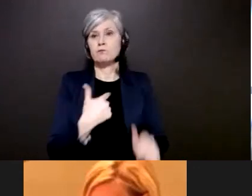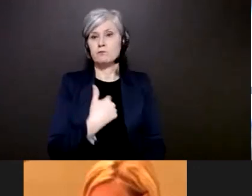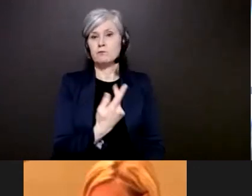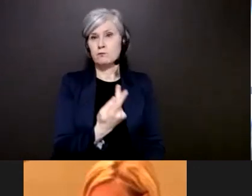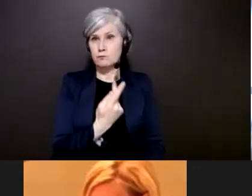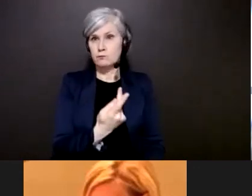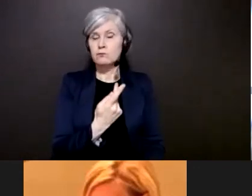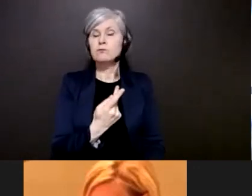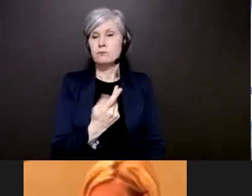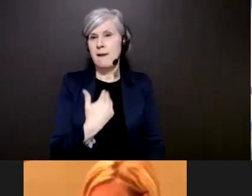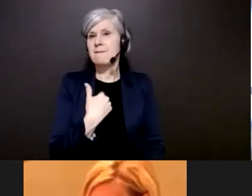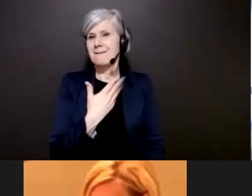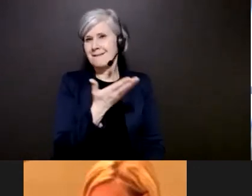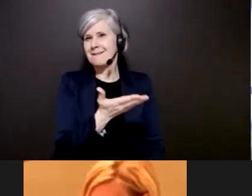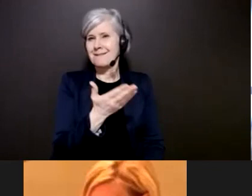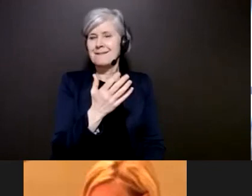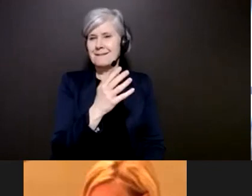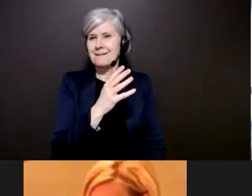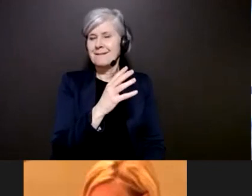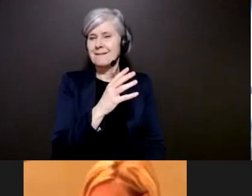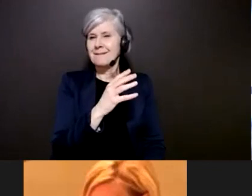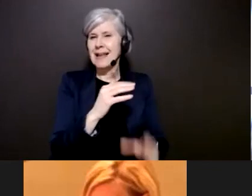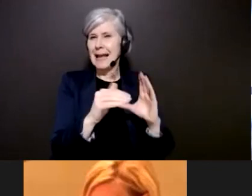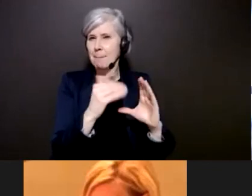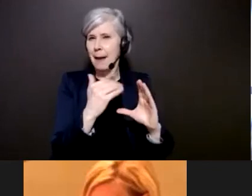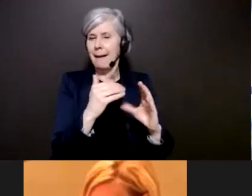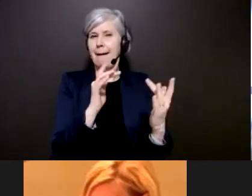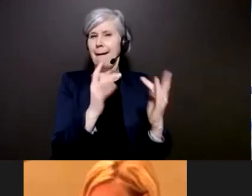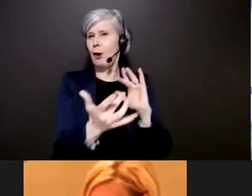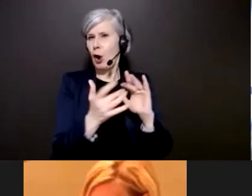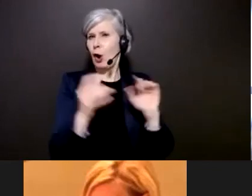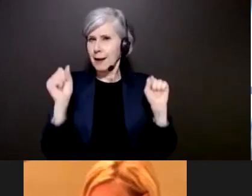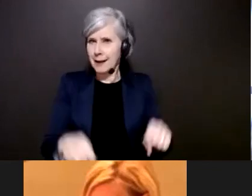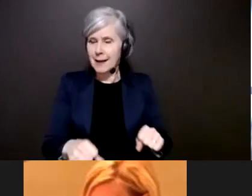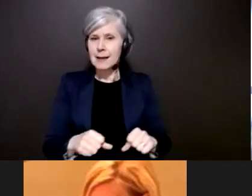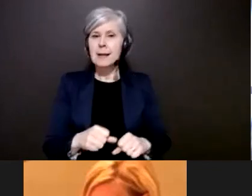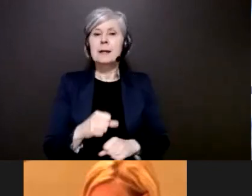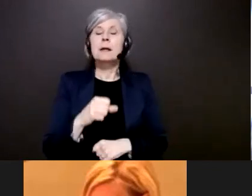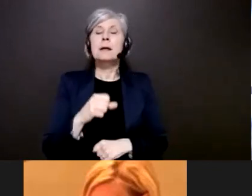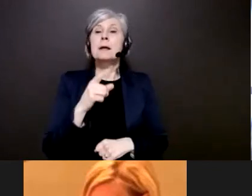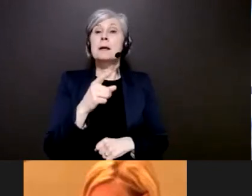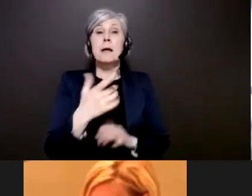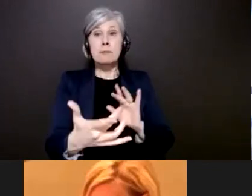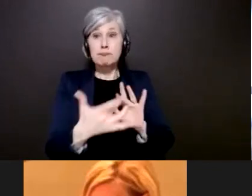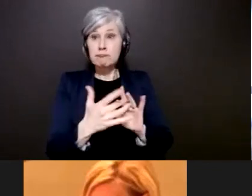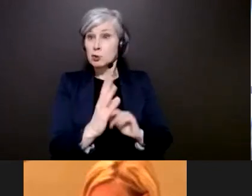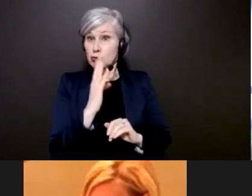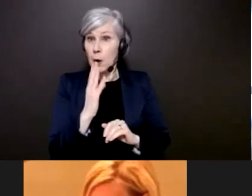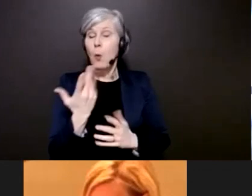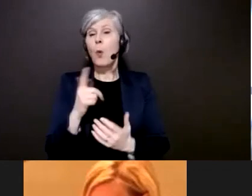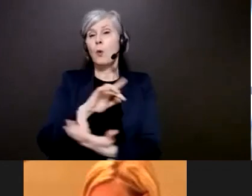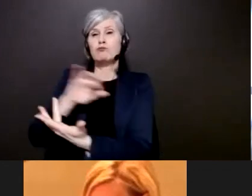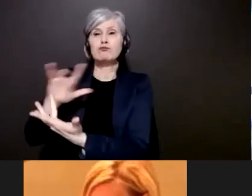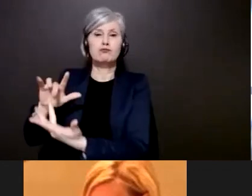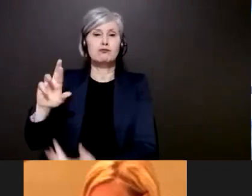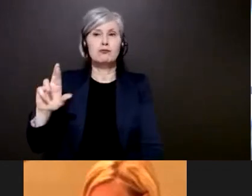the screen or had it, and you can always connect with us directly or through Rayanne. And also,